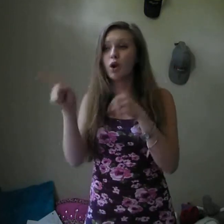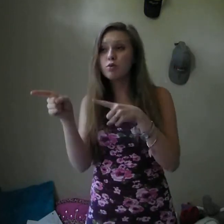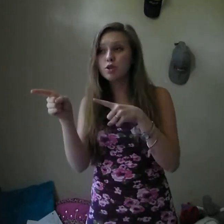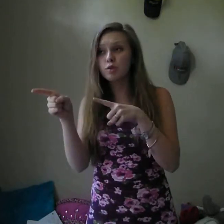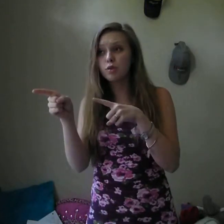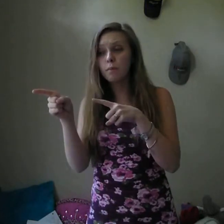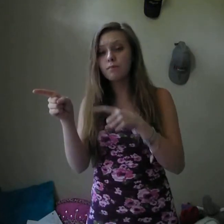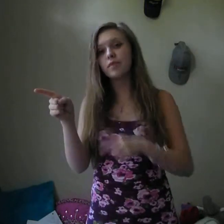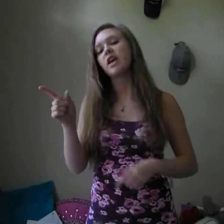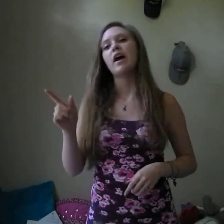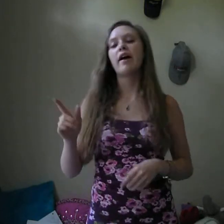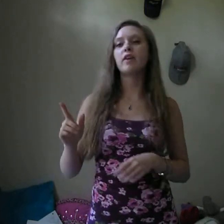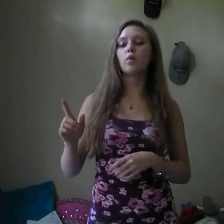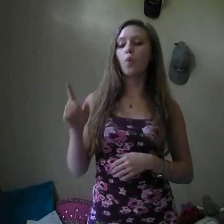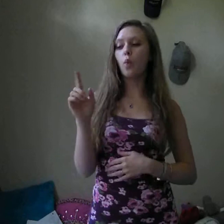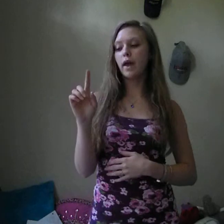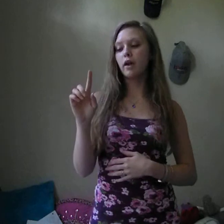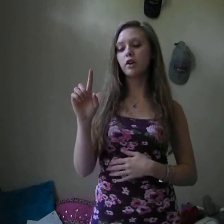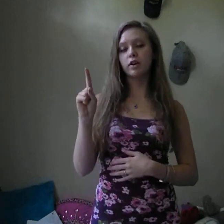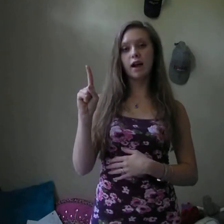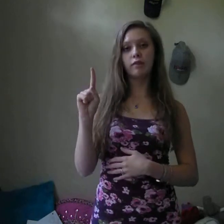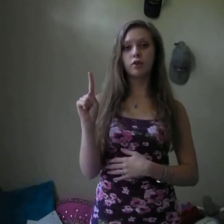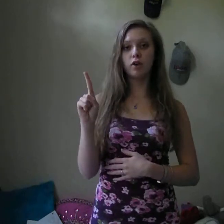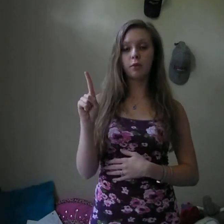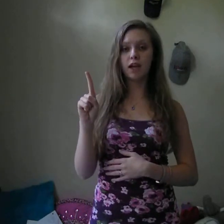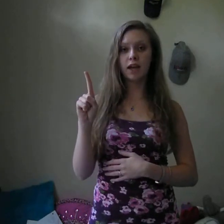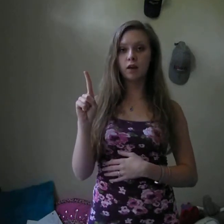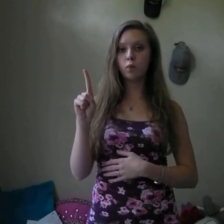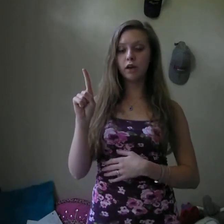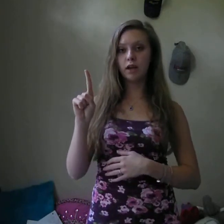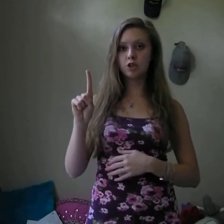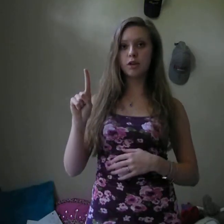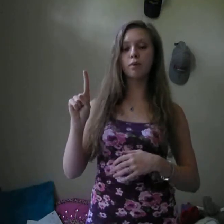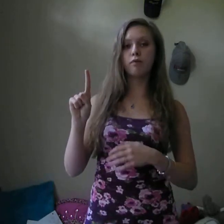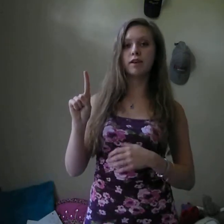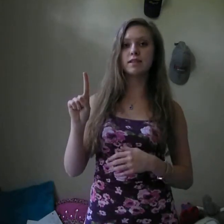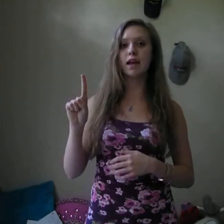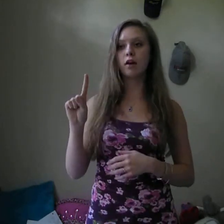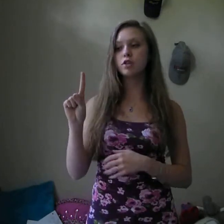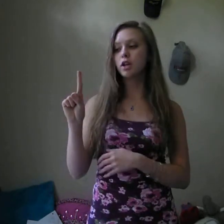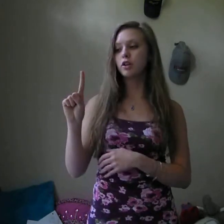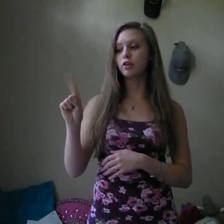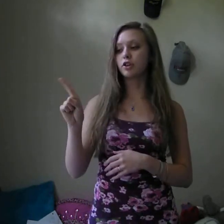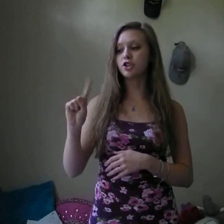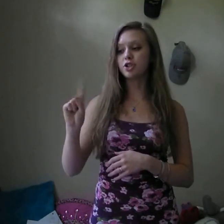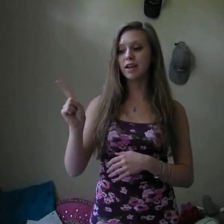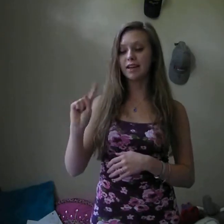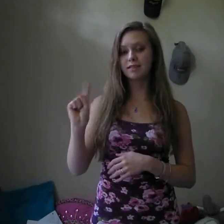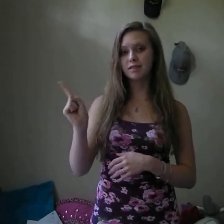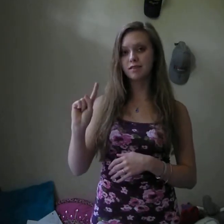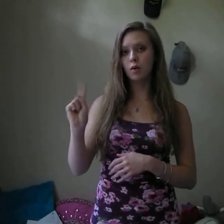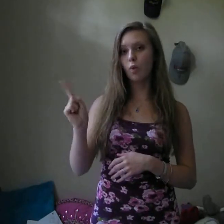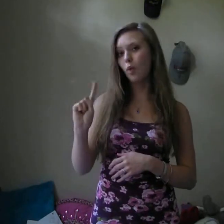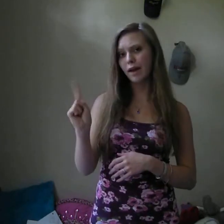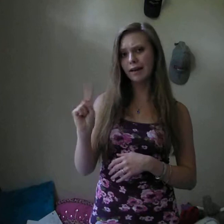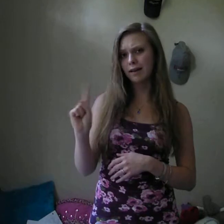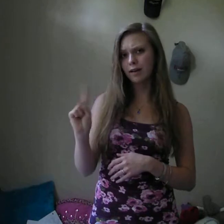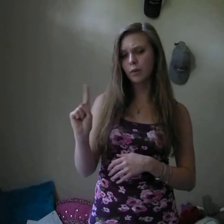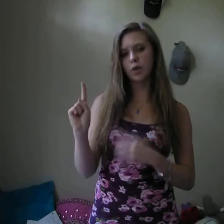go to, and then where, you're going to have your dominant hand, 1 hand shape, palm facing out. You're going to shake it. Where? With a